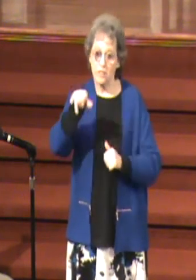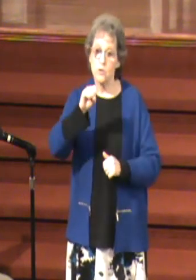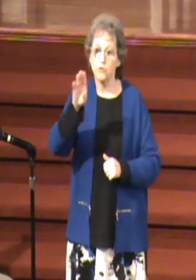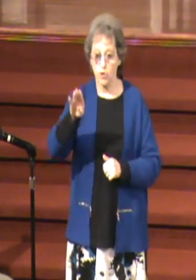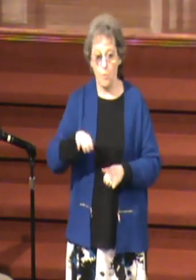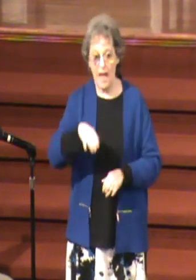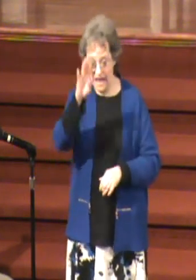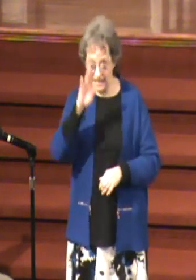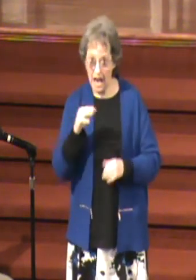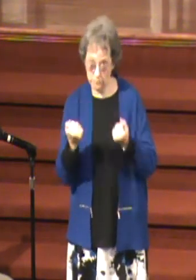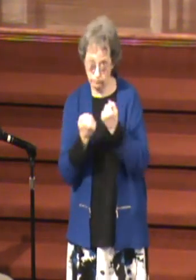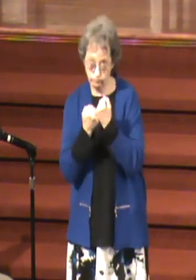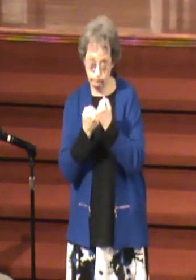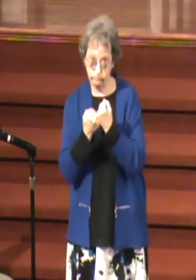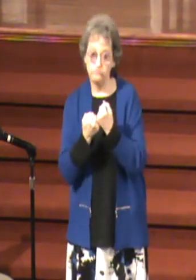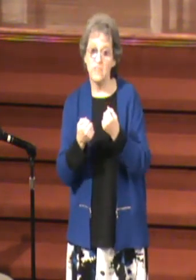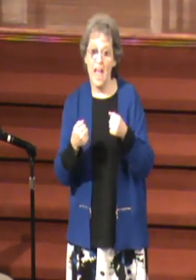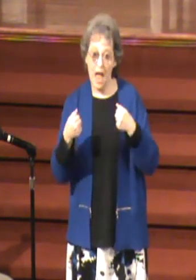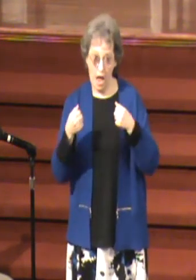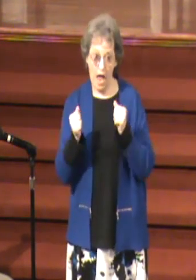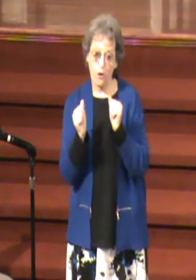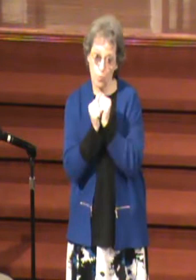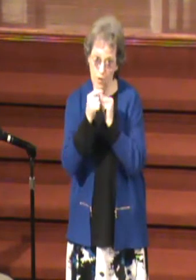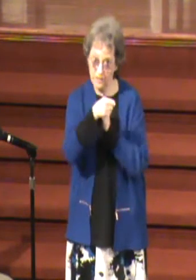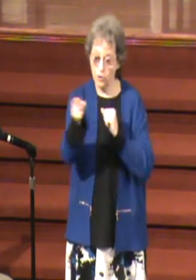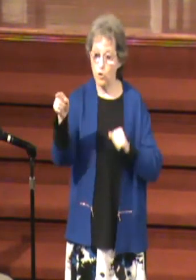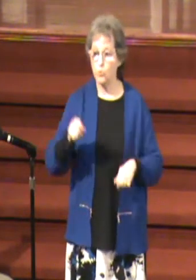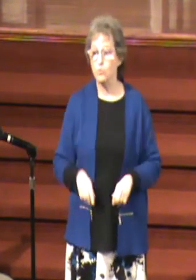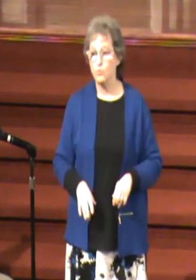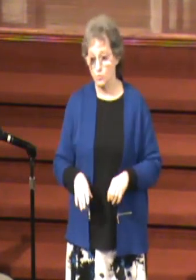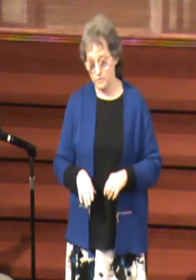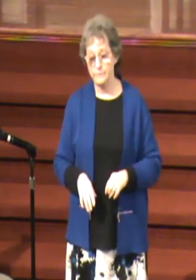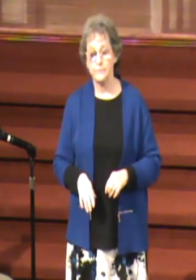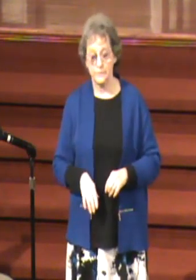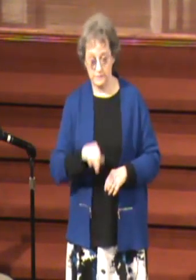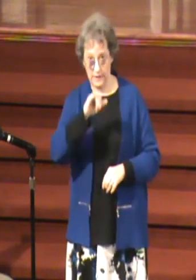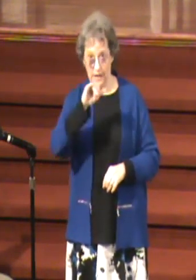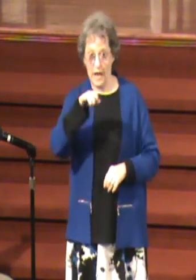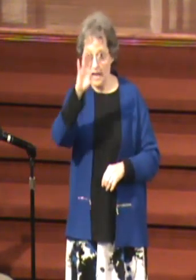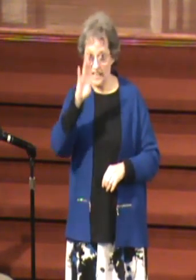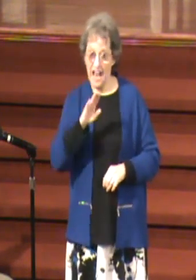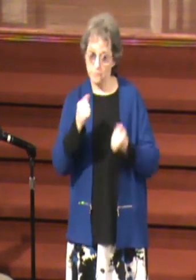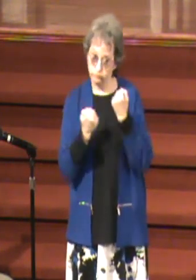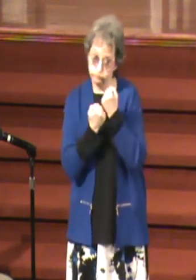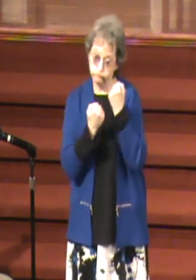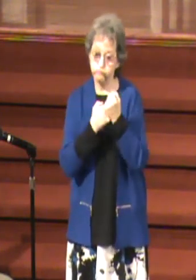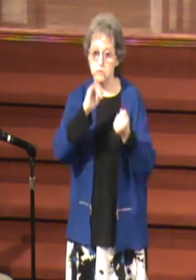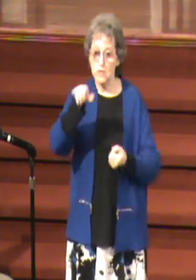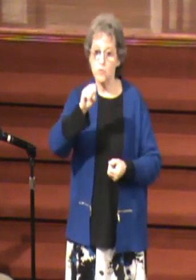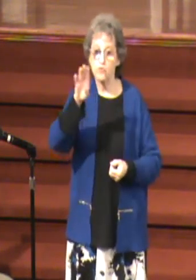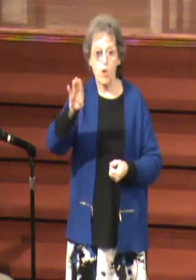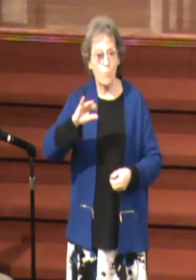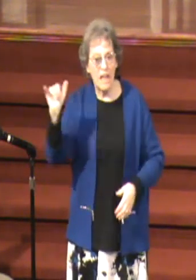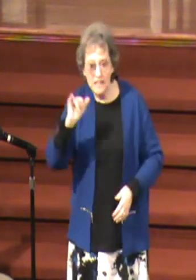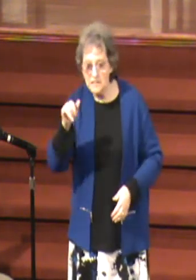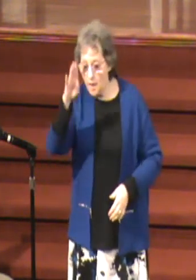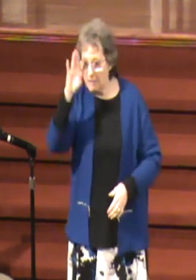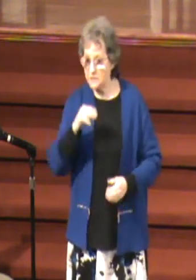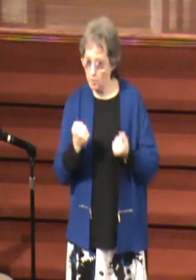side too. God is for you. And God was for Job, just as God was for Antionette. In the book of